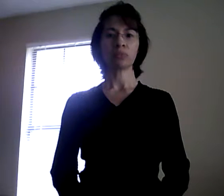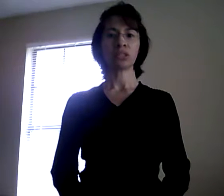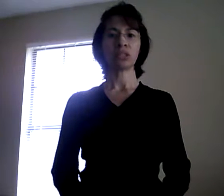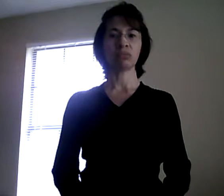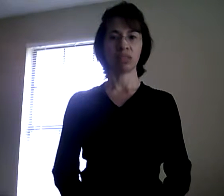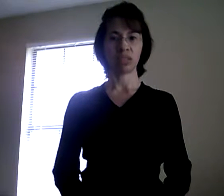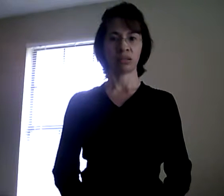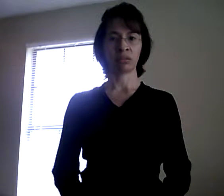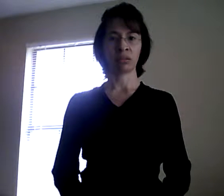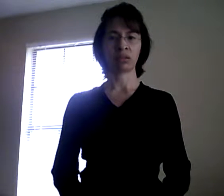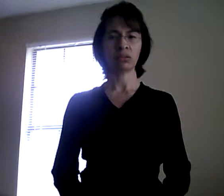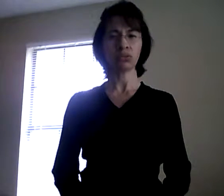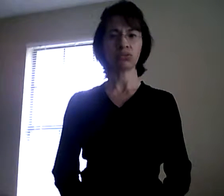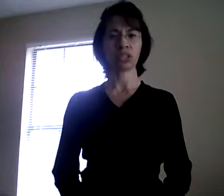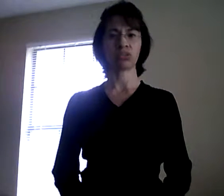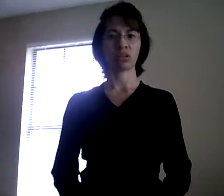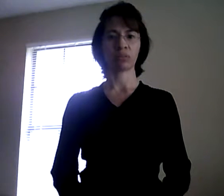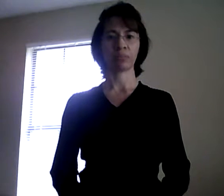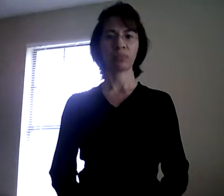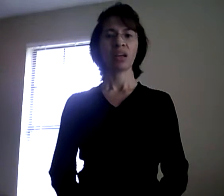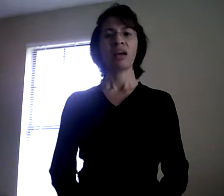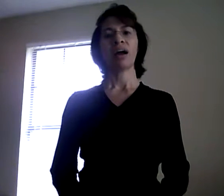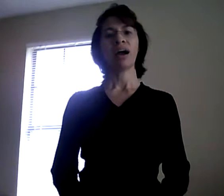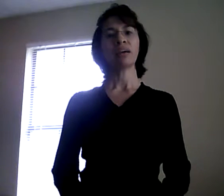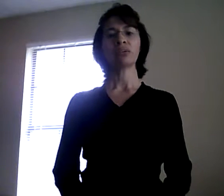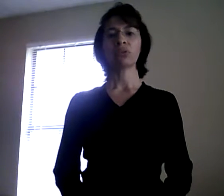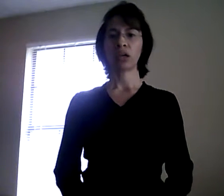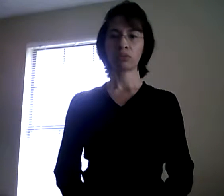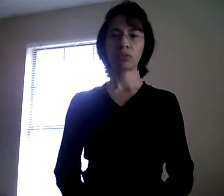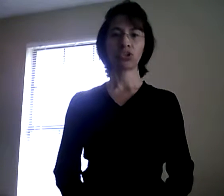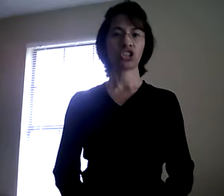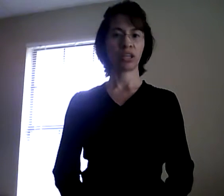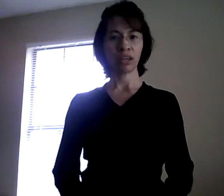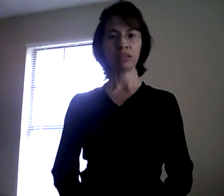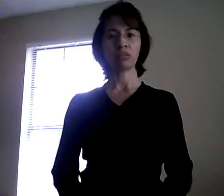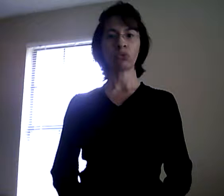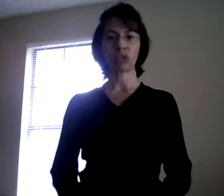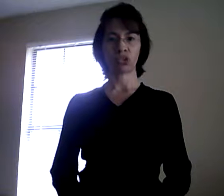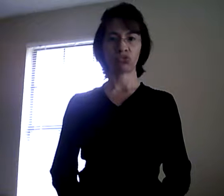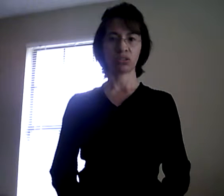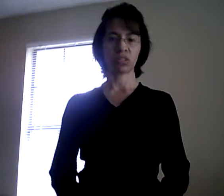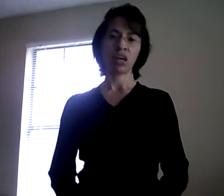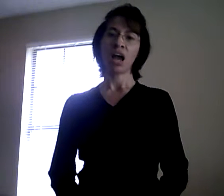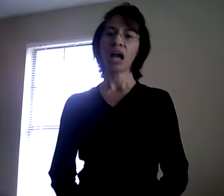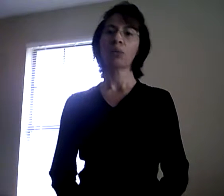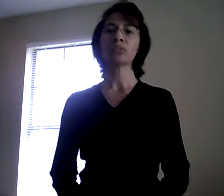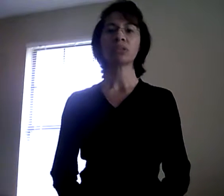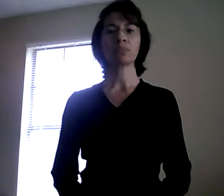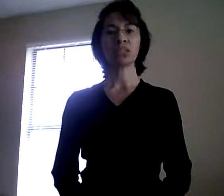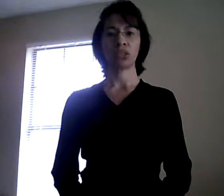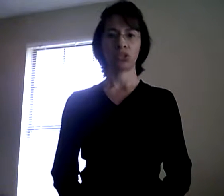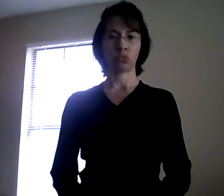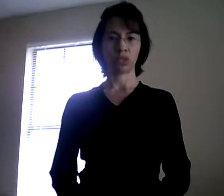something unique, a good restaurant. I don't care for a chain of restaurants. I want something